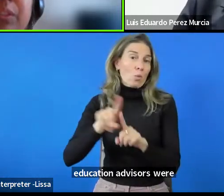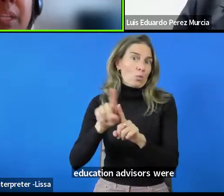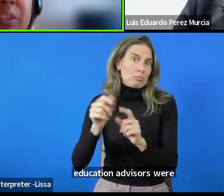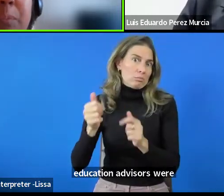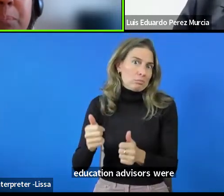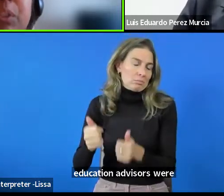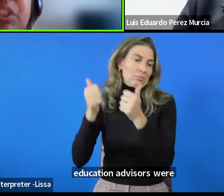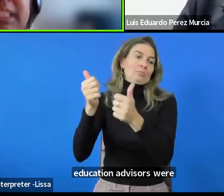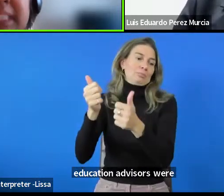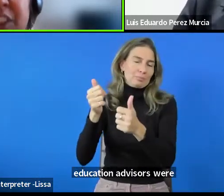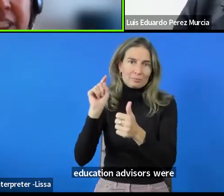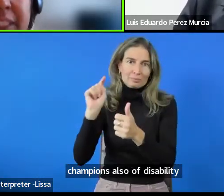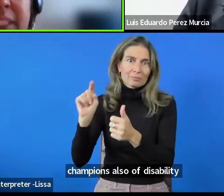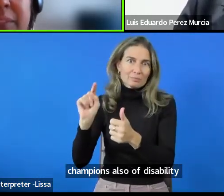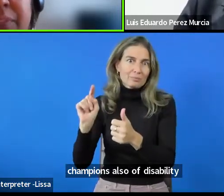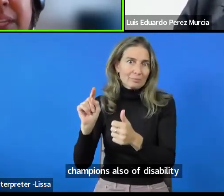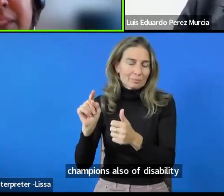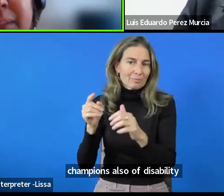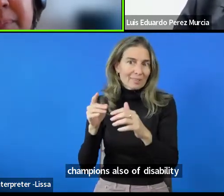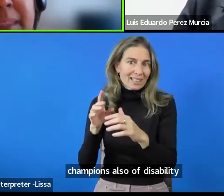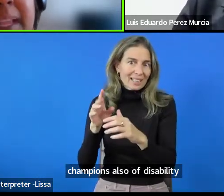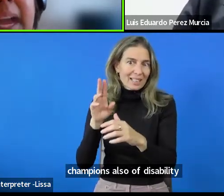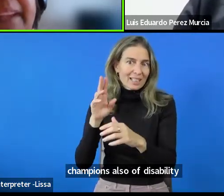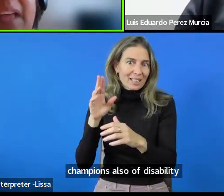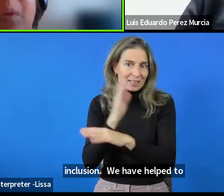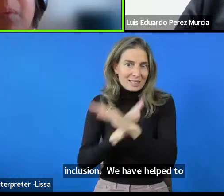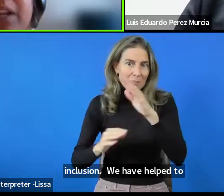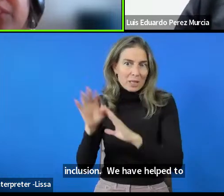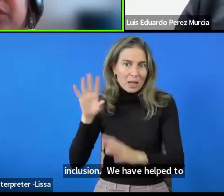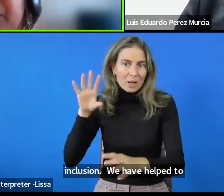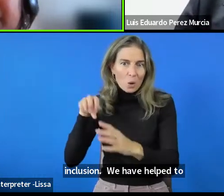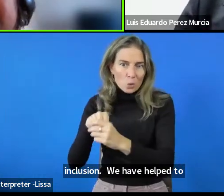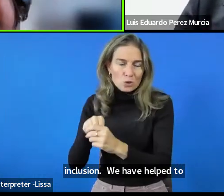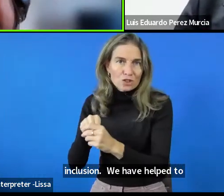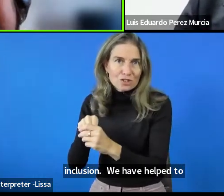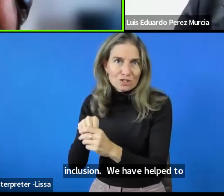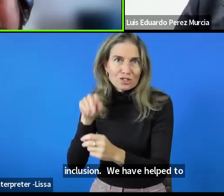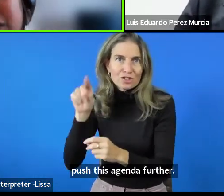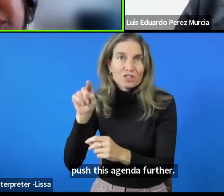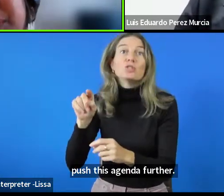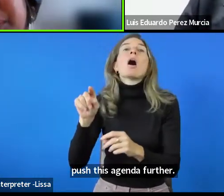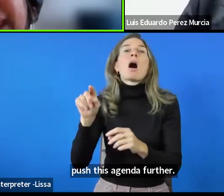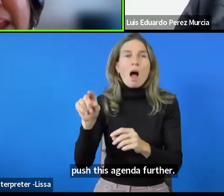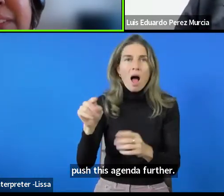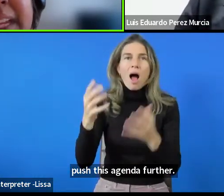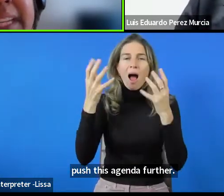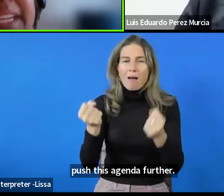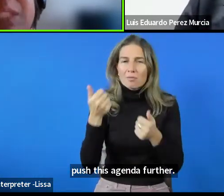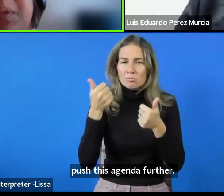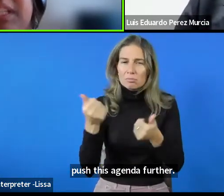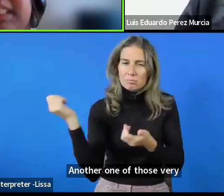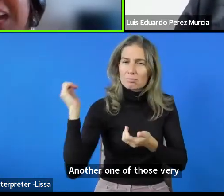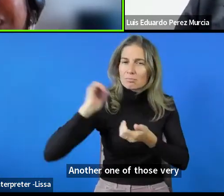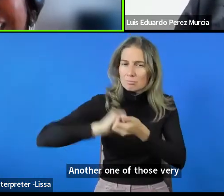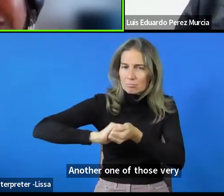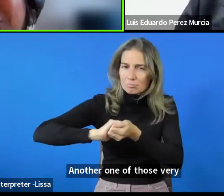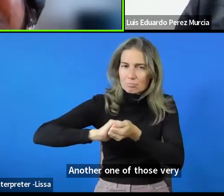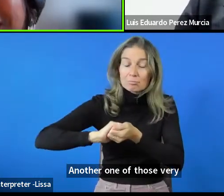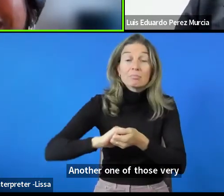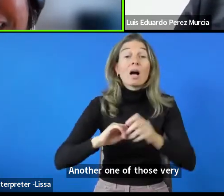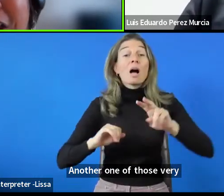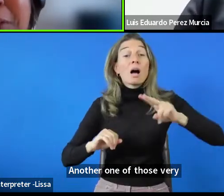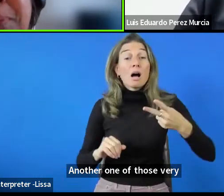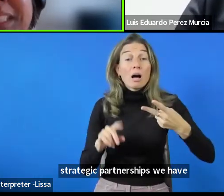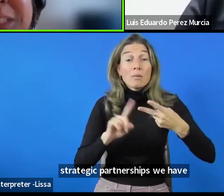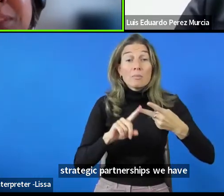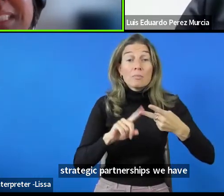helped to push this agenda further. Another one of those very strategic partnerships we have is with the South Sudan